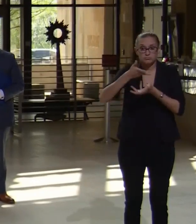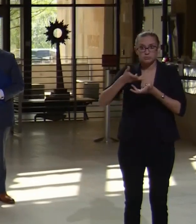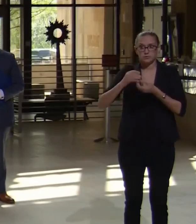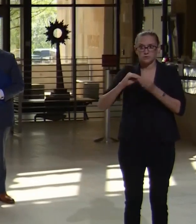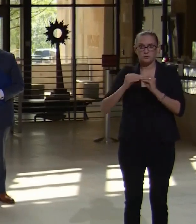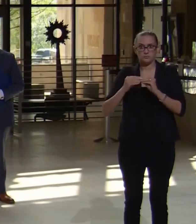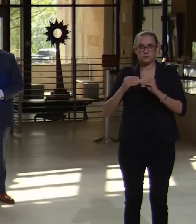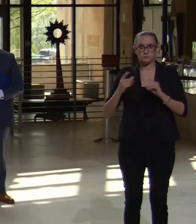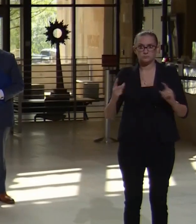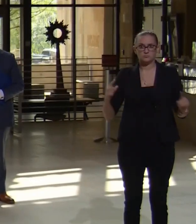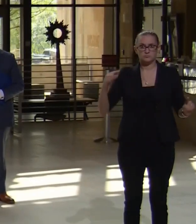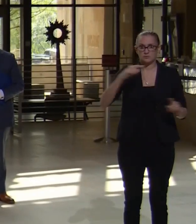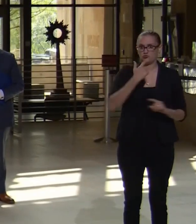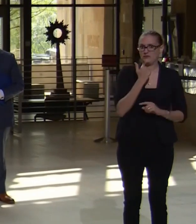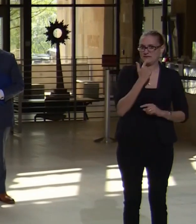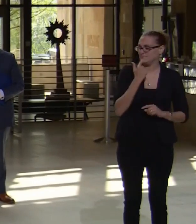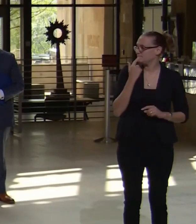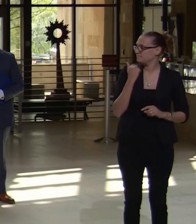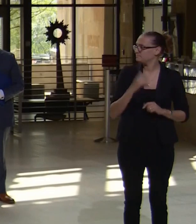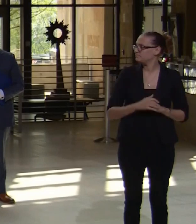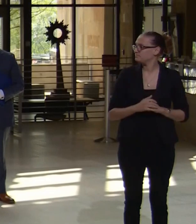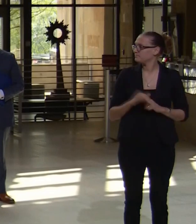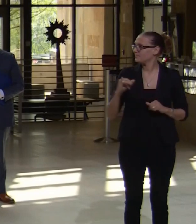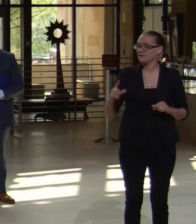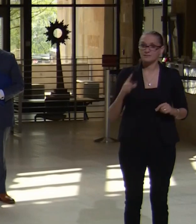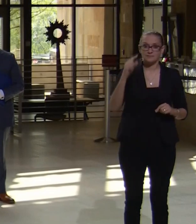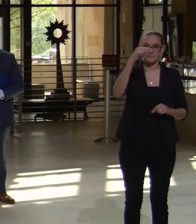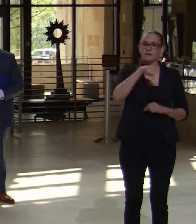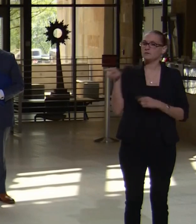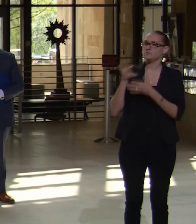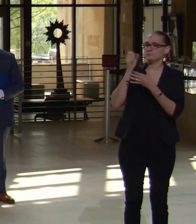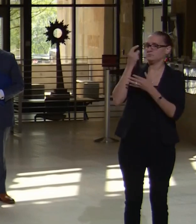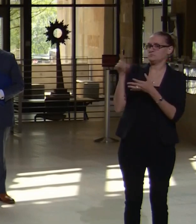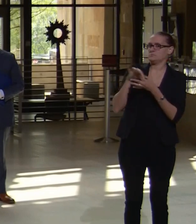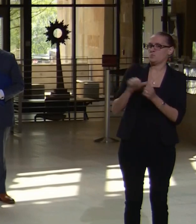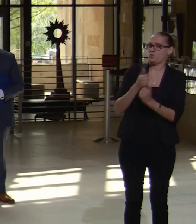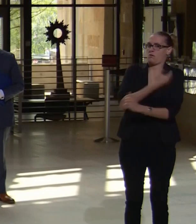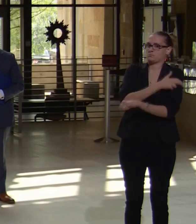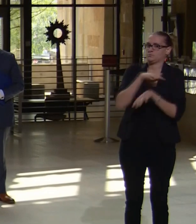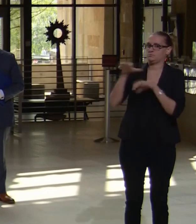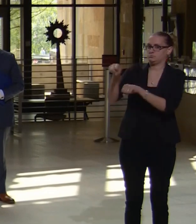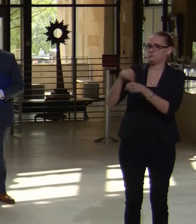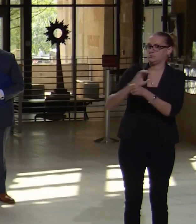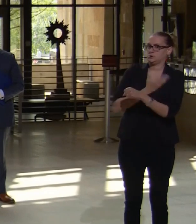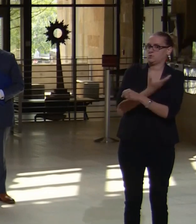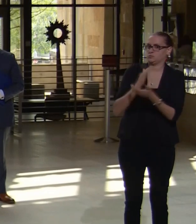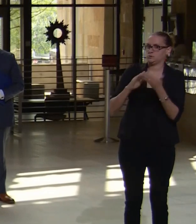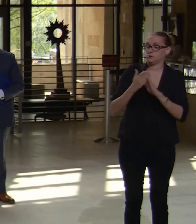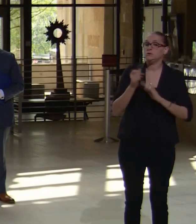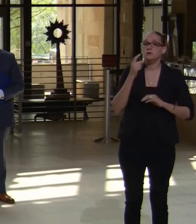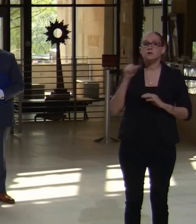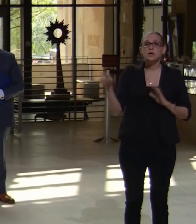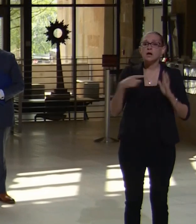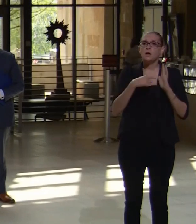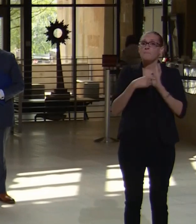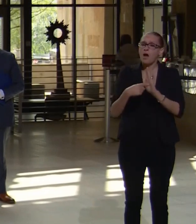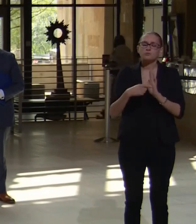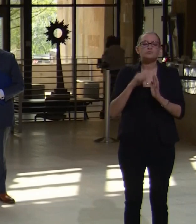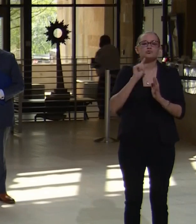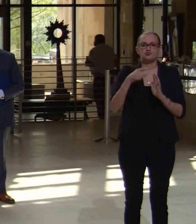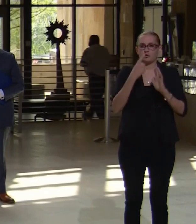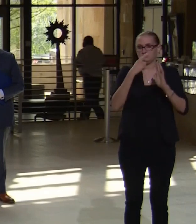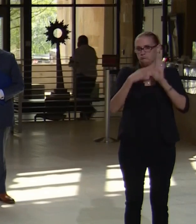you can see the lines are in red. This is hospitalizations in our city. Now, these models are just